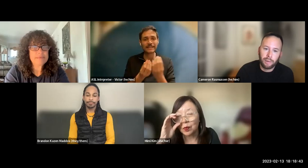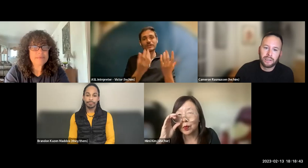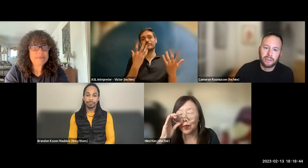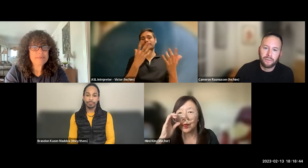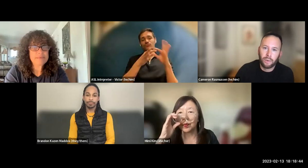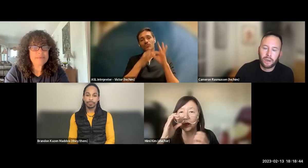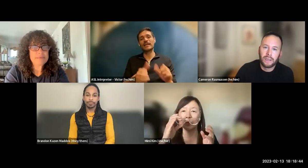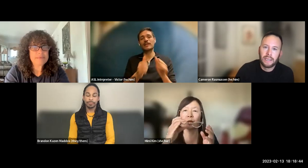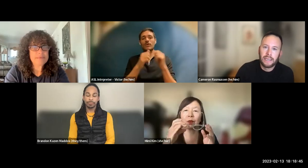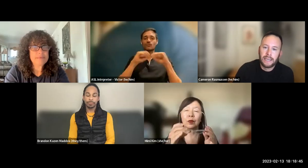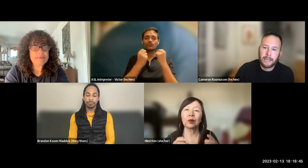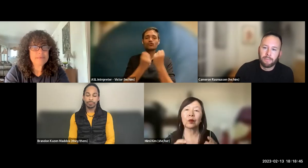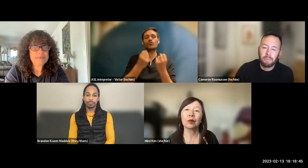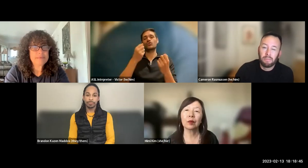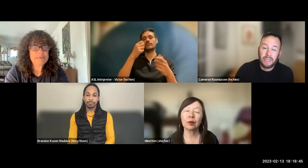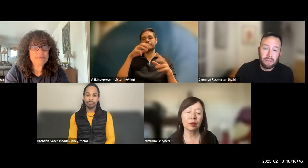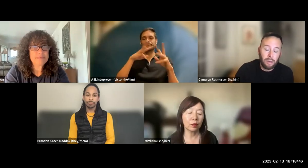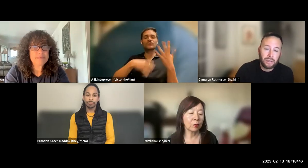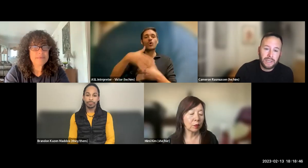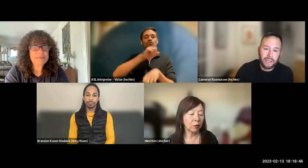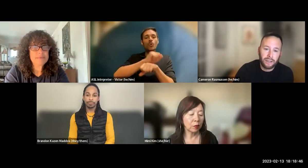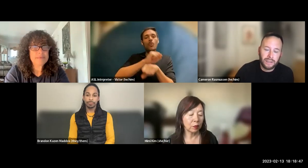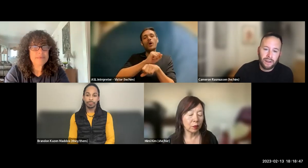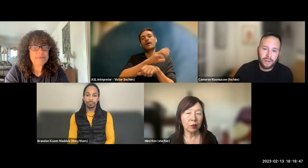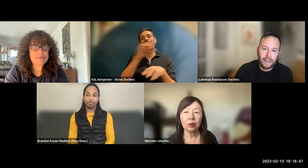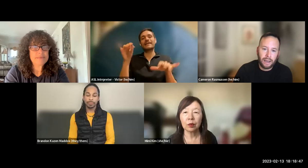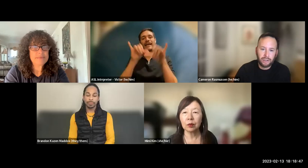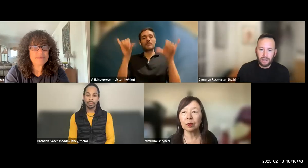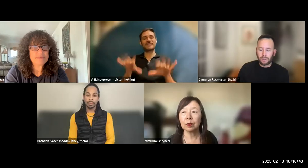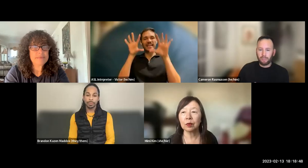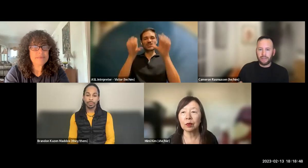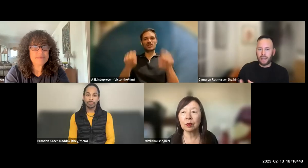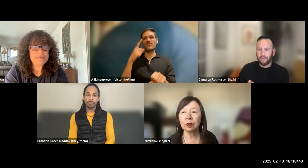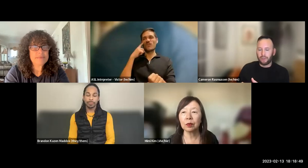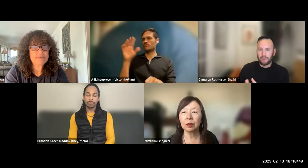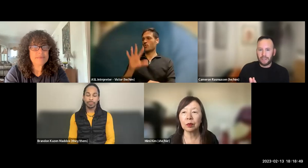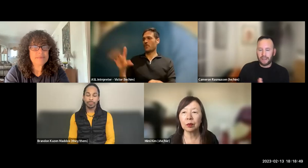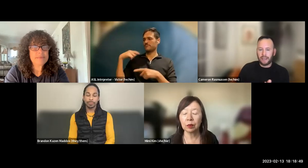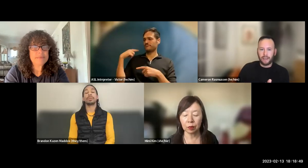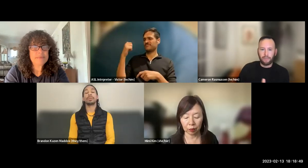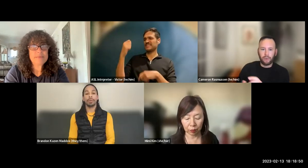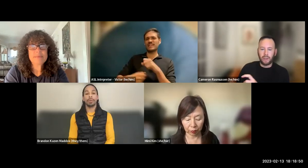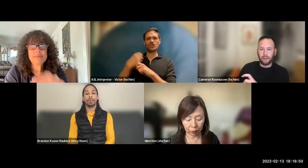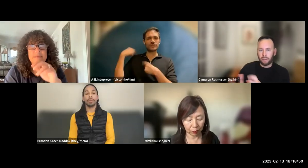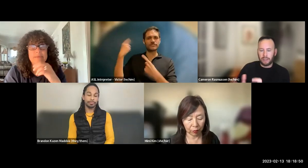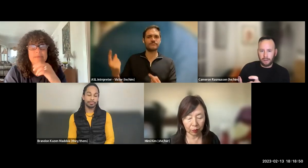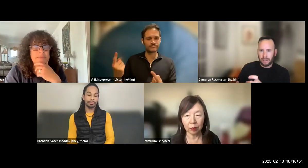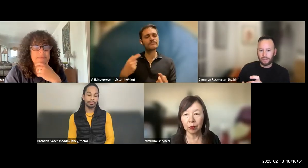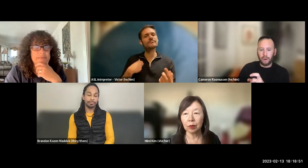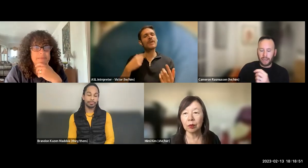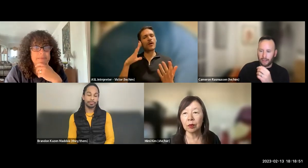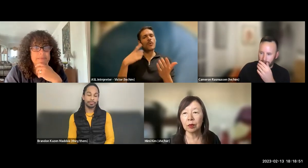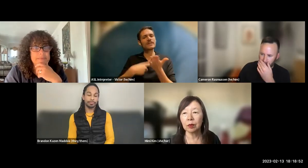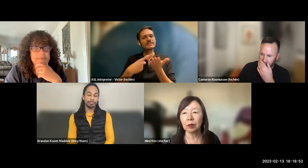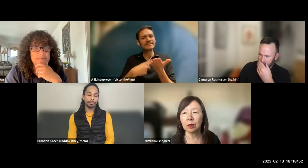criminalization and abolition for almost 10 years now. And I'll share a little bit of that evolution because I think it's helpful, and then a little bit about